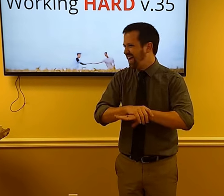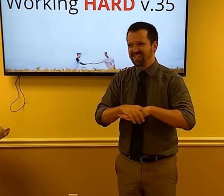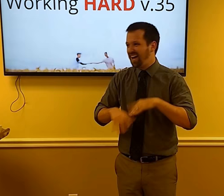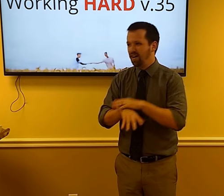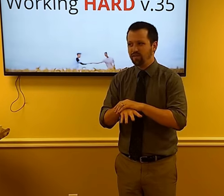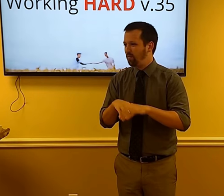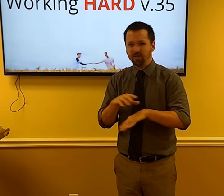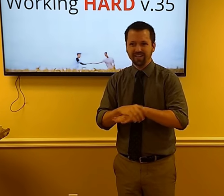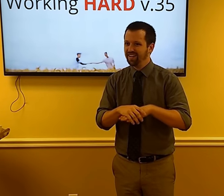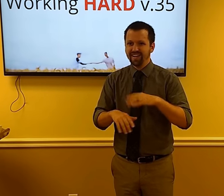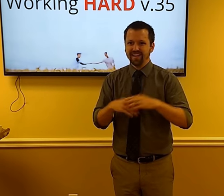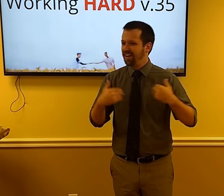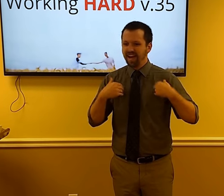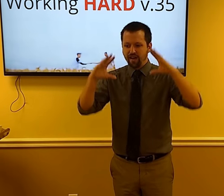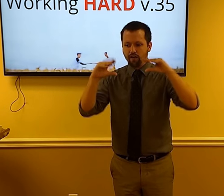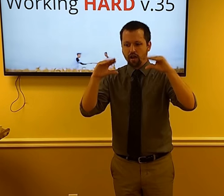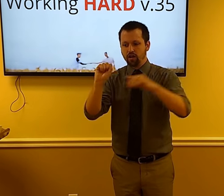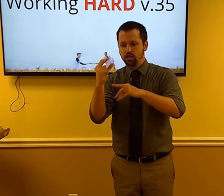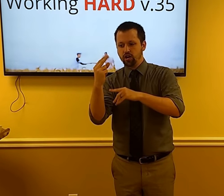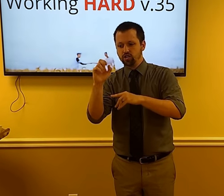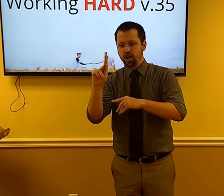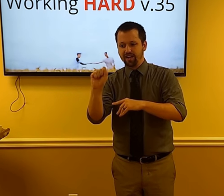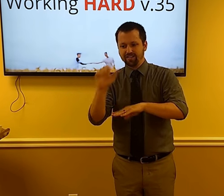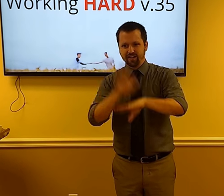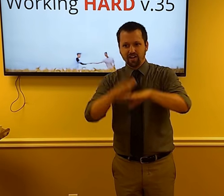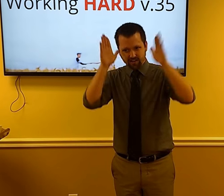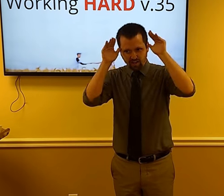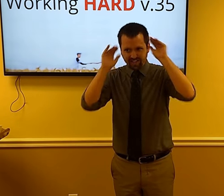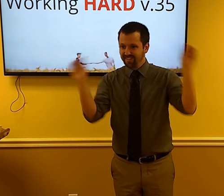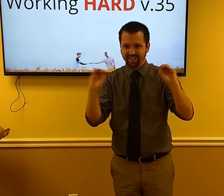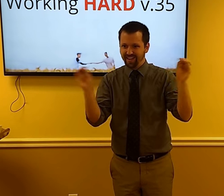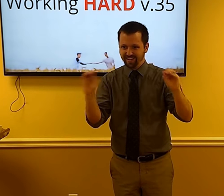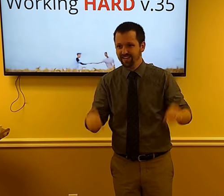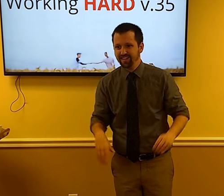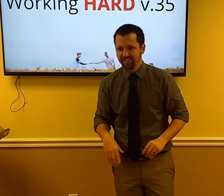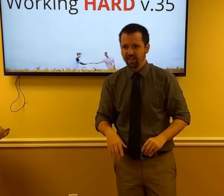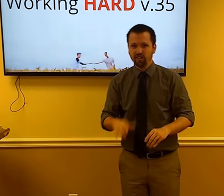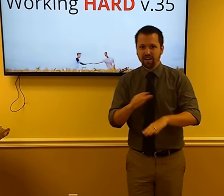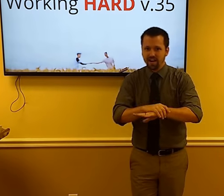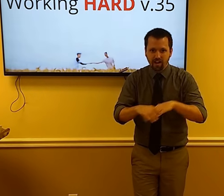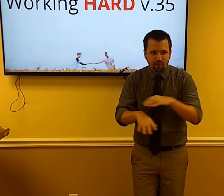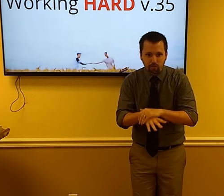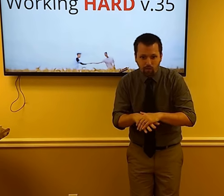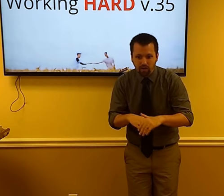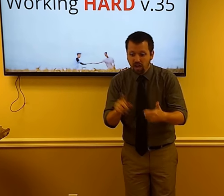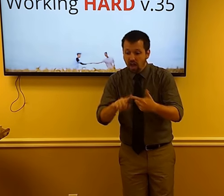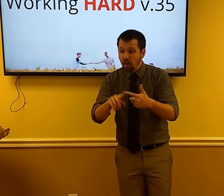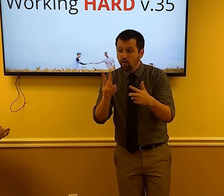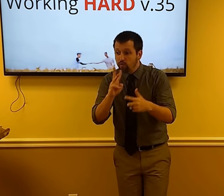That's not comfortable. They did not have shocks on donkeys. None. So not comfortable. If there's